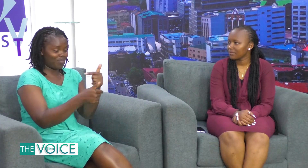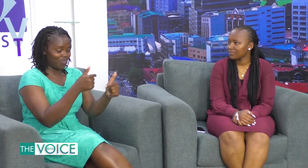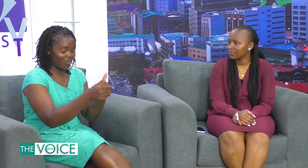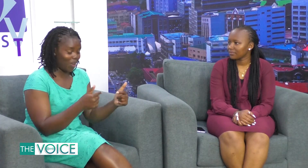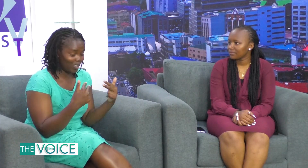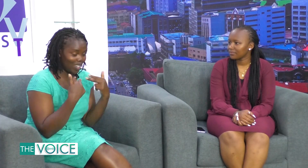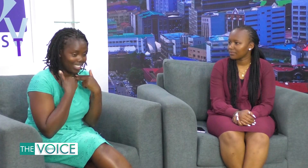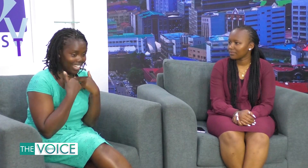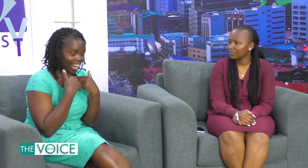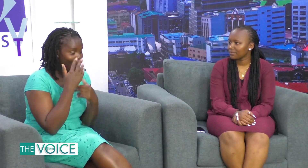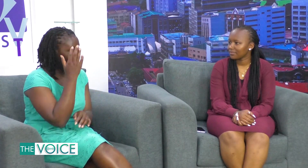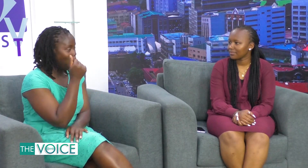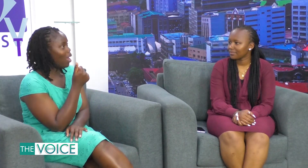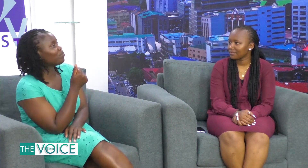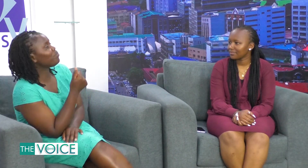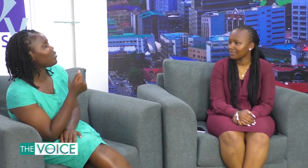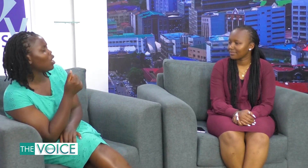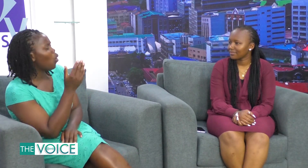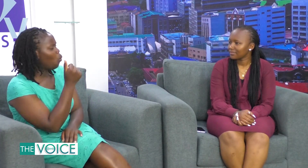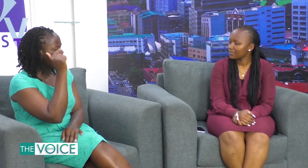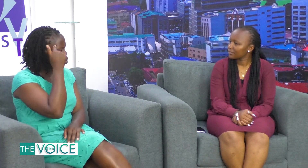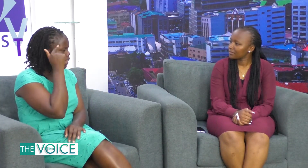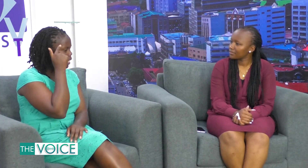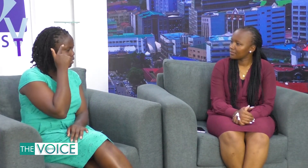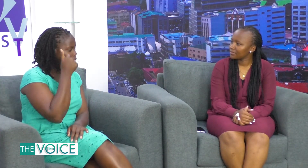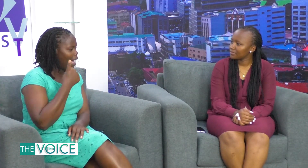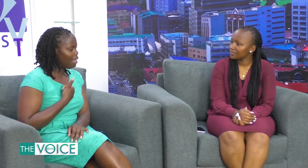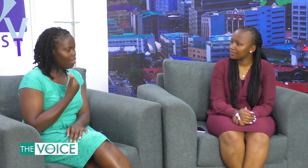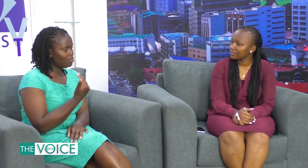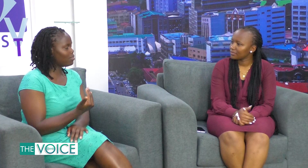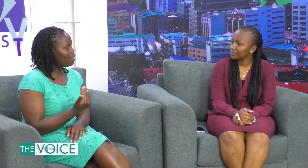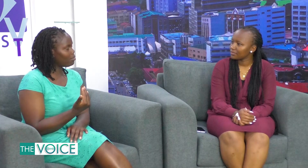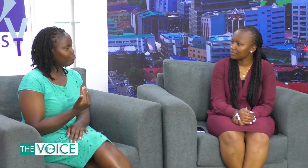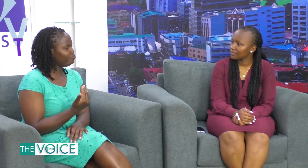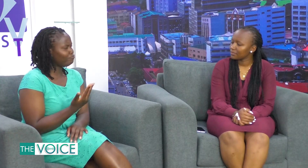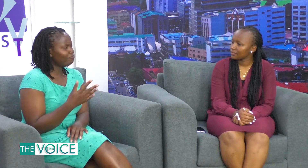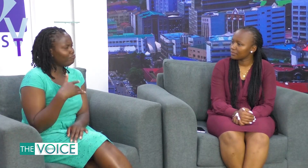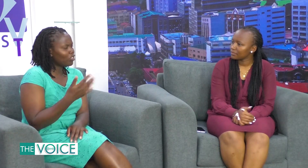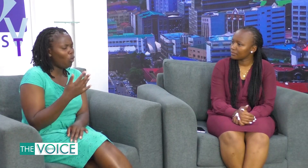changing, but we are continuing to get stuck because what do you think?